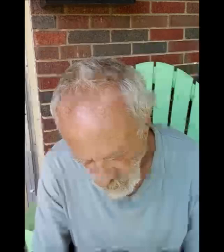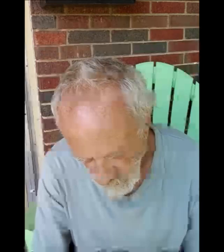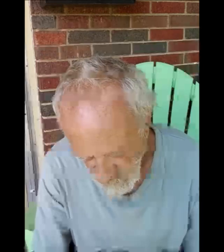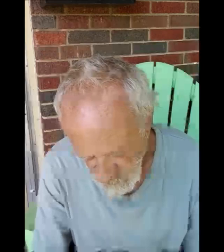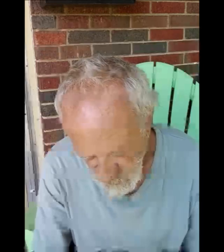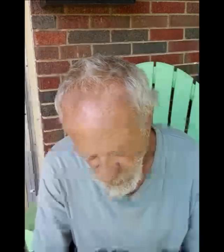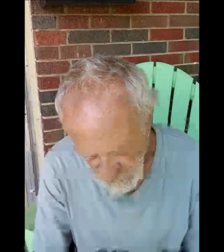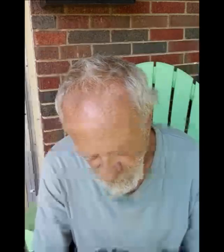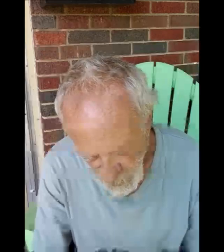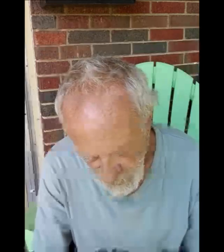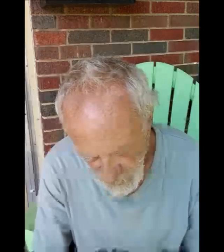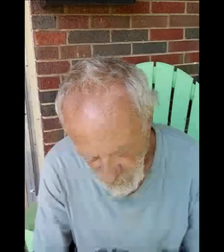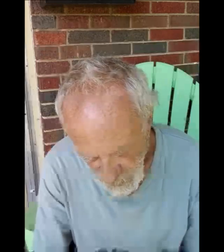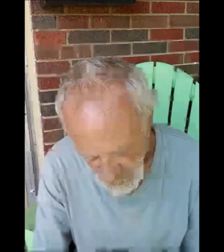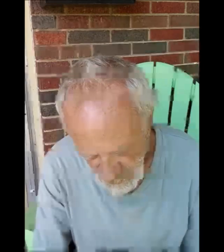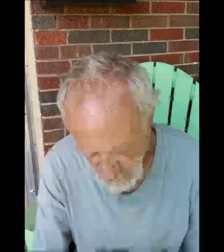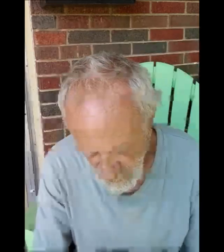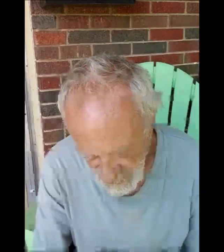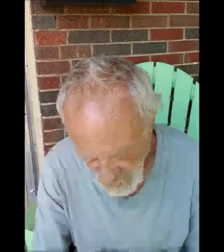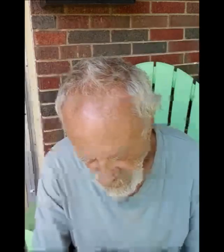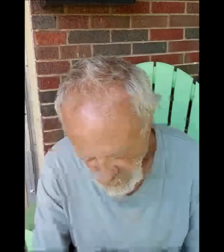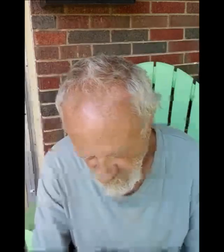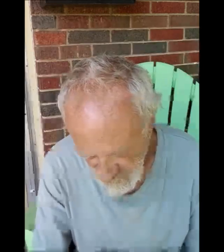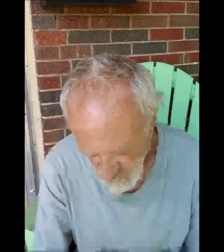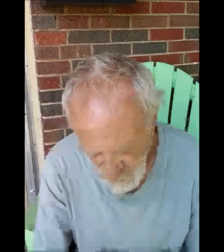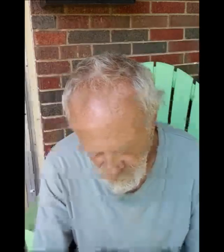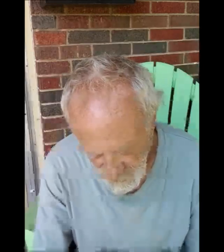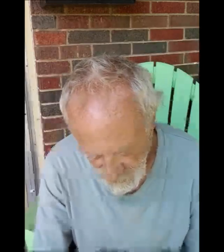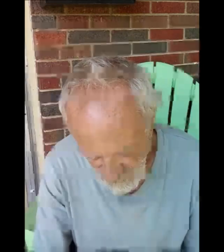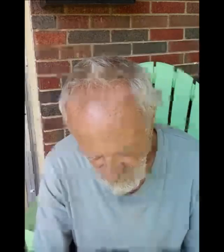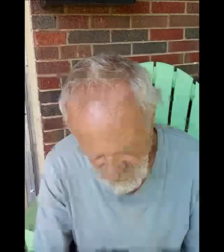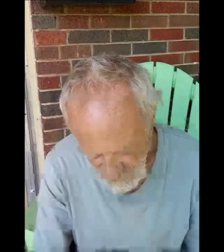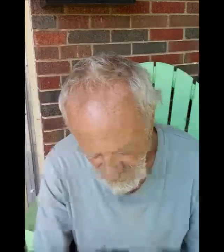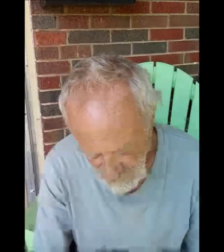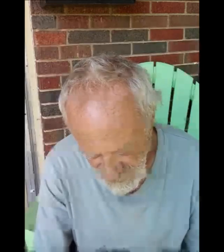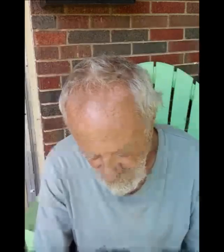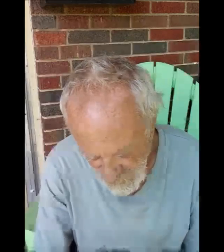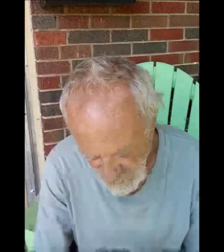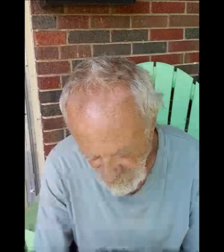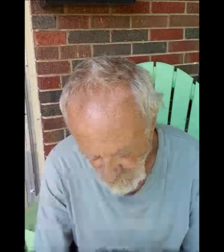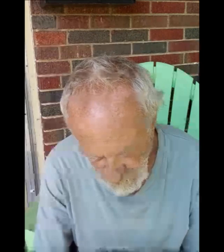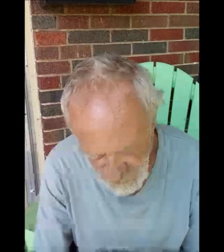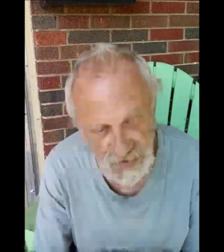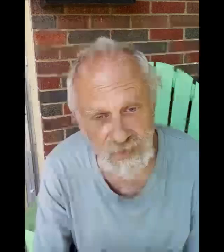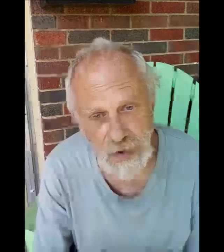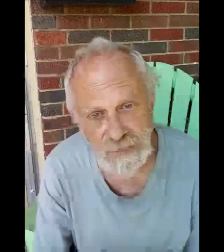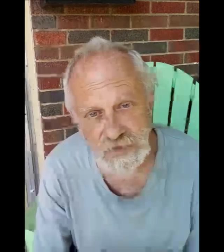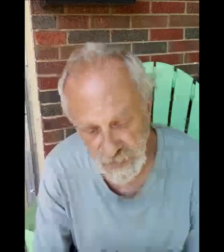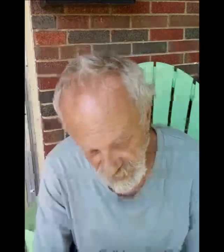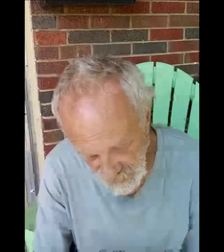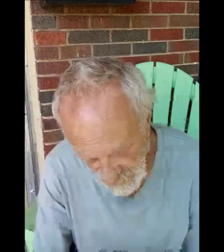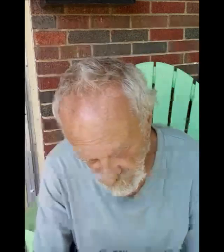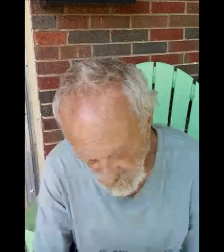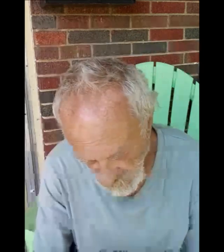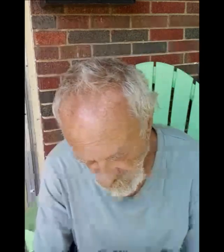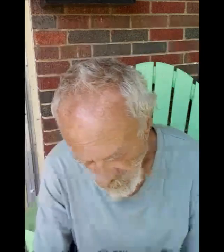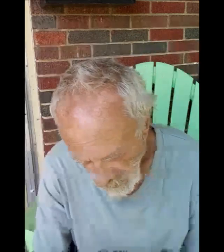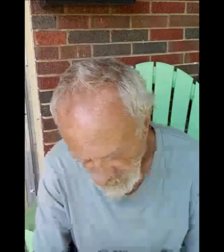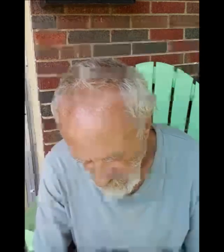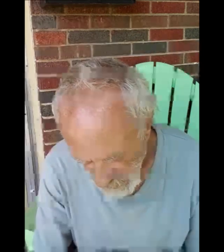often is proud of her long hair. She wears a band around her head too. Sometimes the band is a ribbon, sometimes it's a bright calico color, sometimes